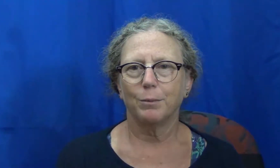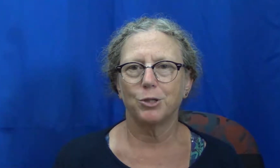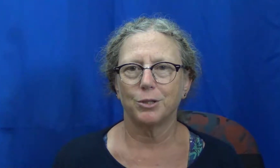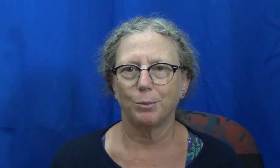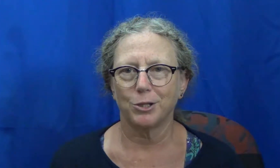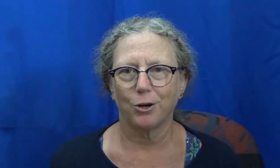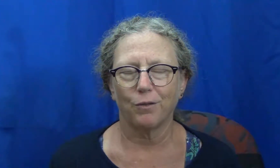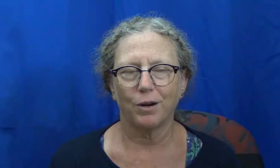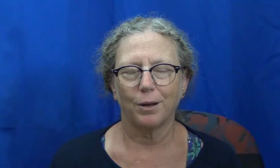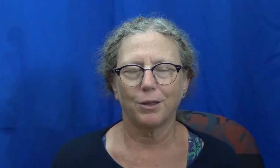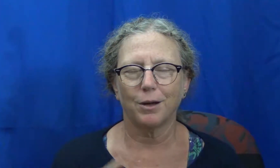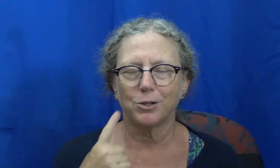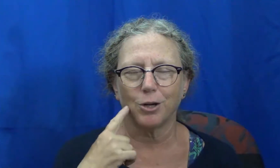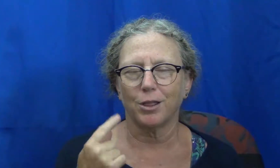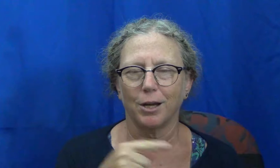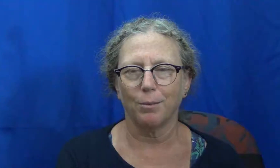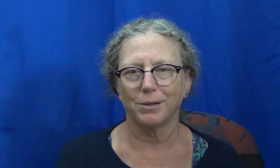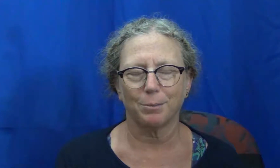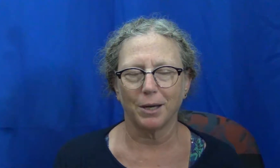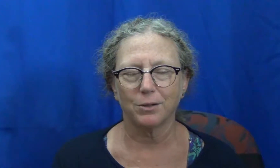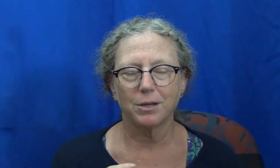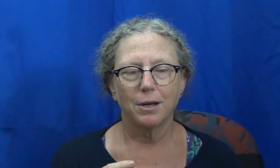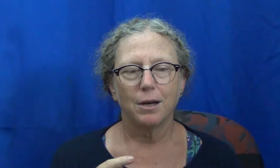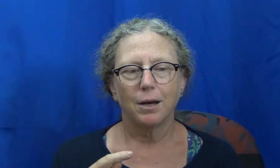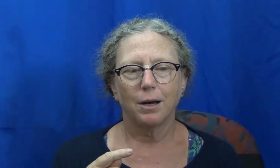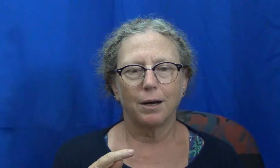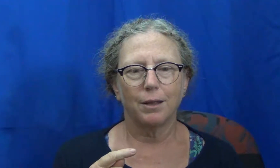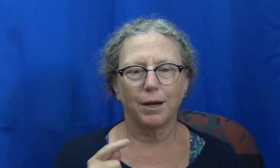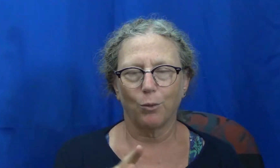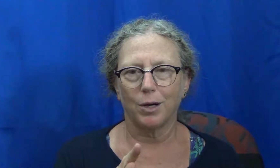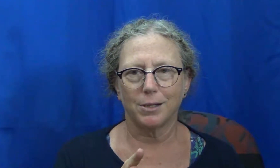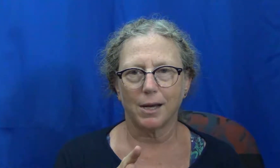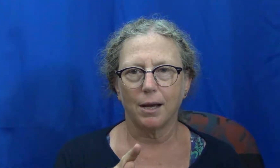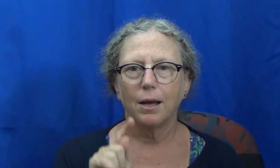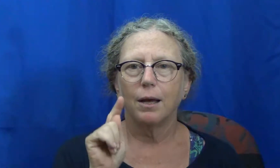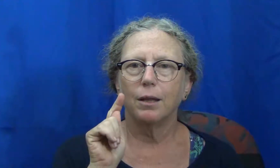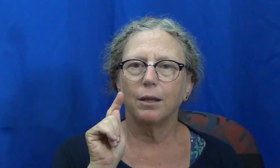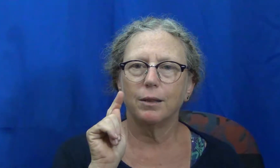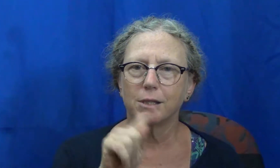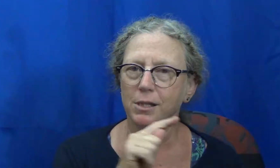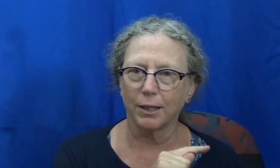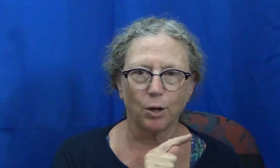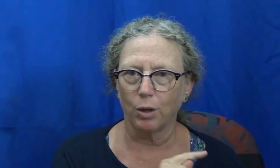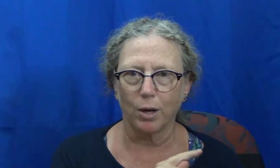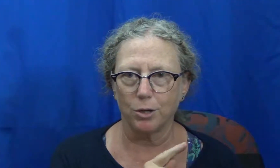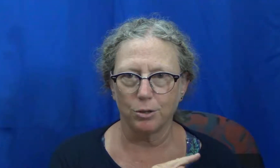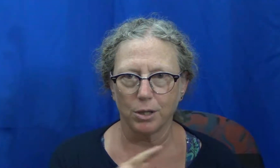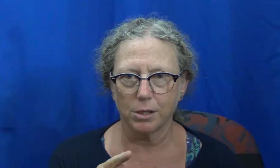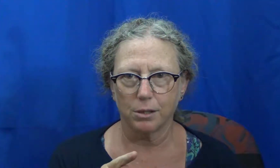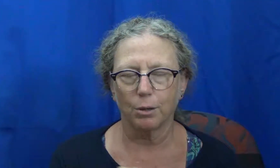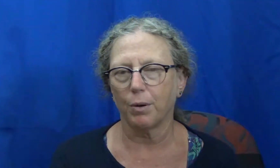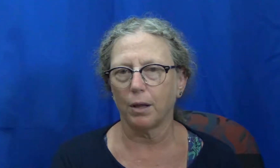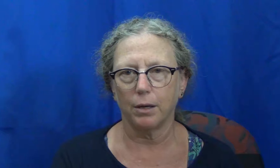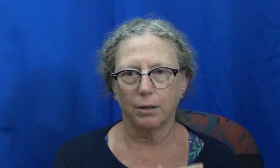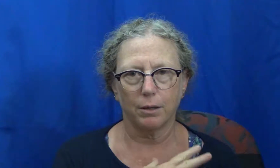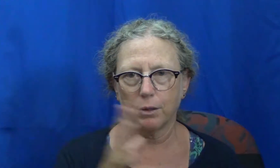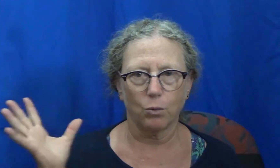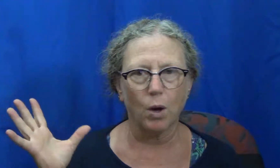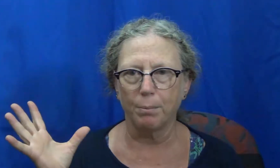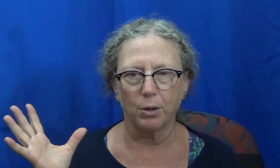let me start over. I started thinking about something else that I wanted to say. This is not the only way to do this. There are probably 1,000,000